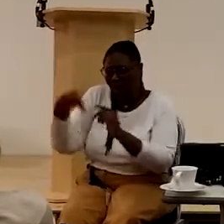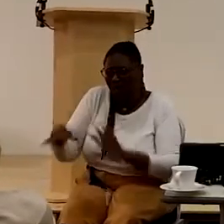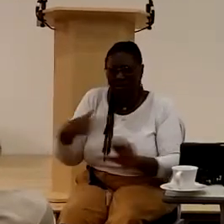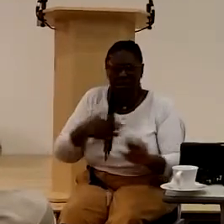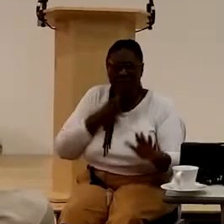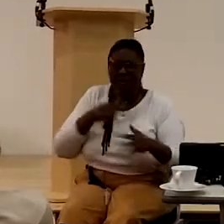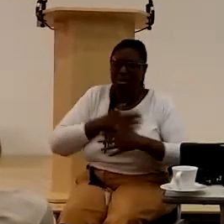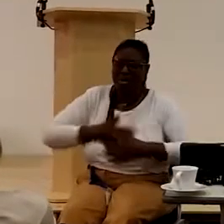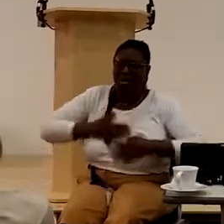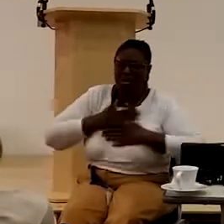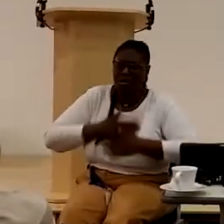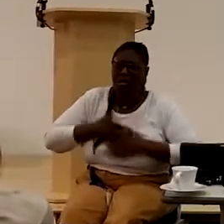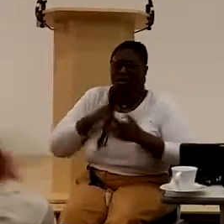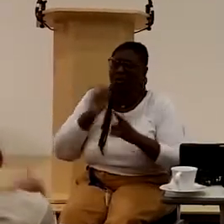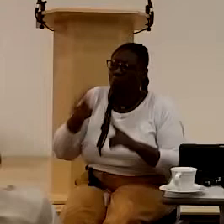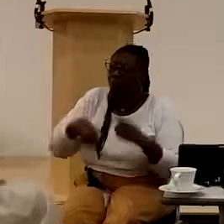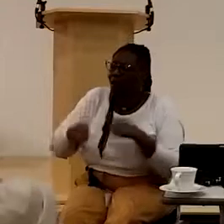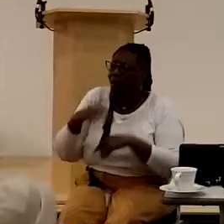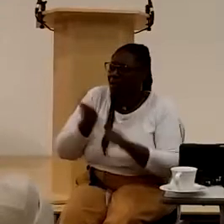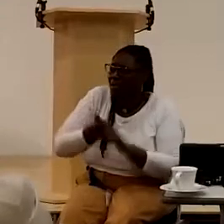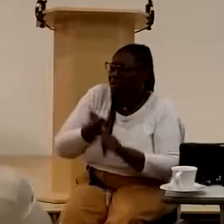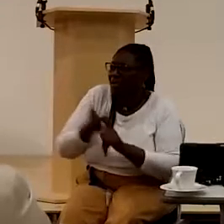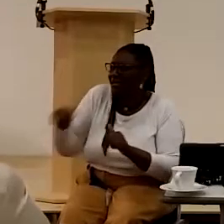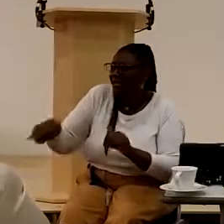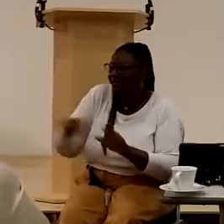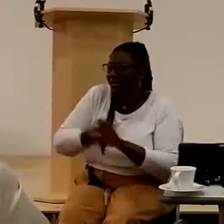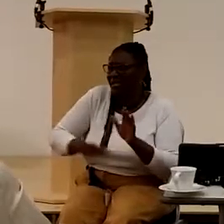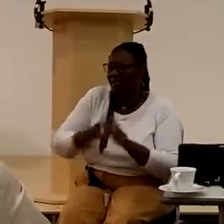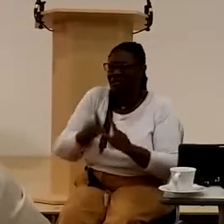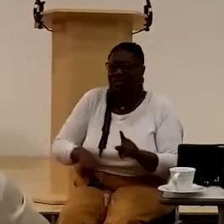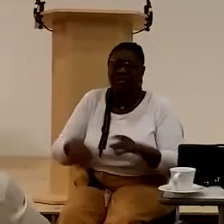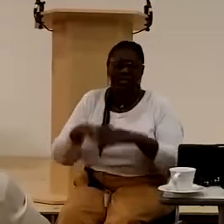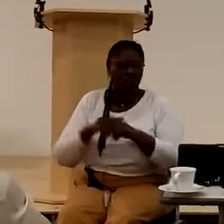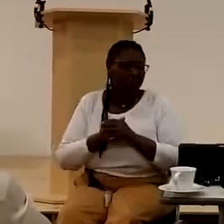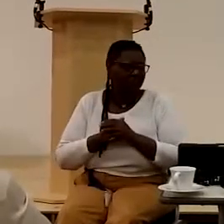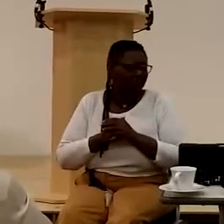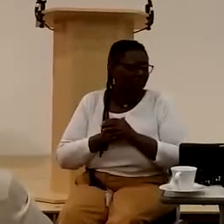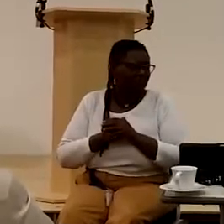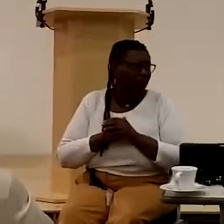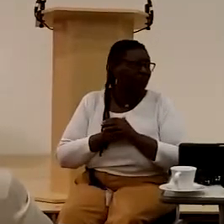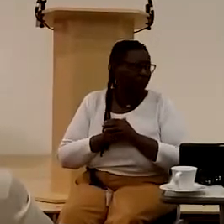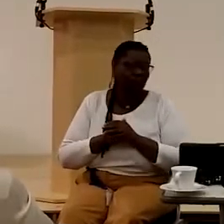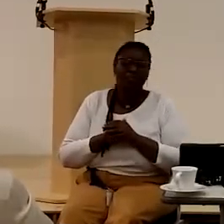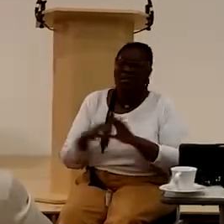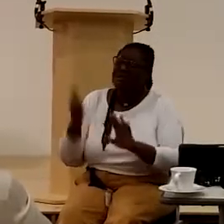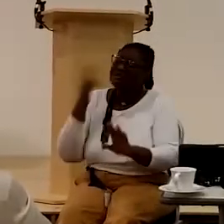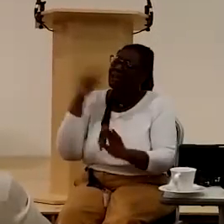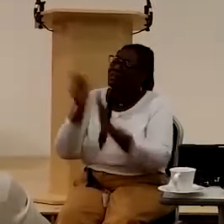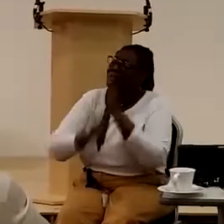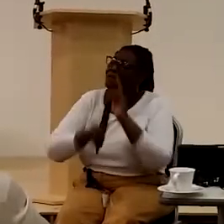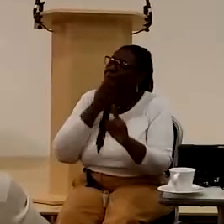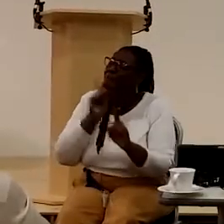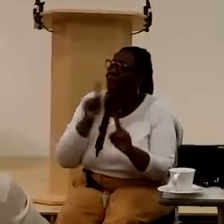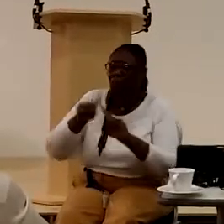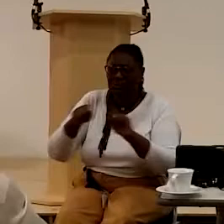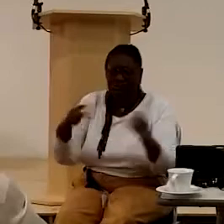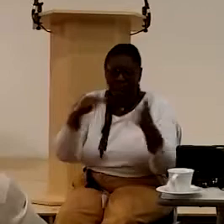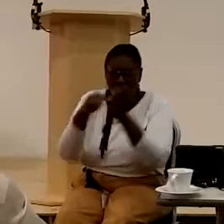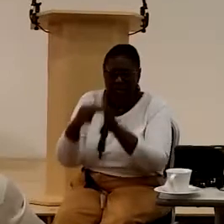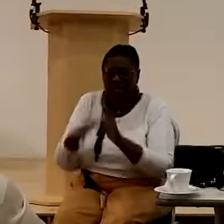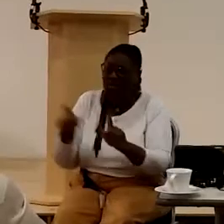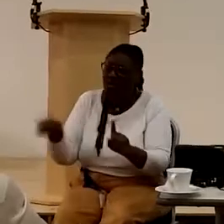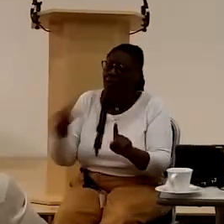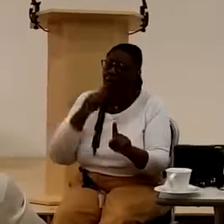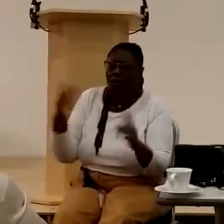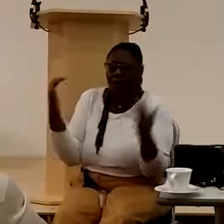And I know everyone campaigning in this area experiences the same thing every week. Deaf and disabled people's organisations